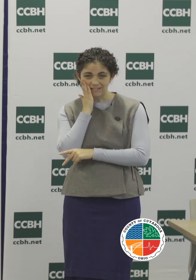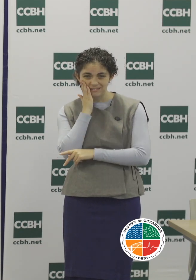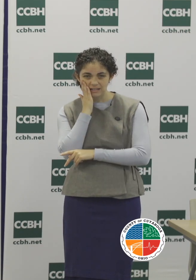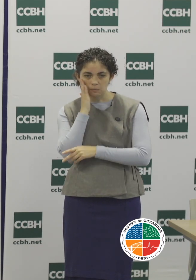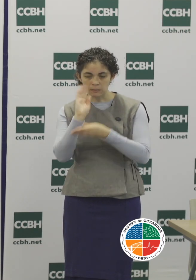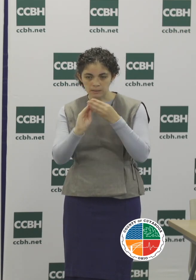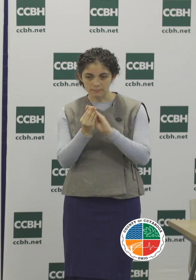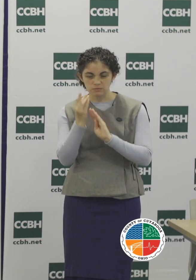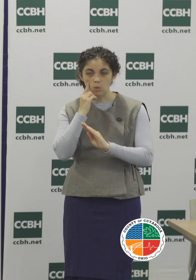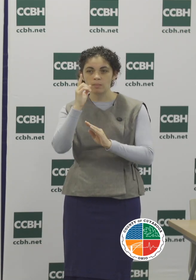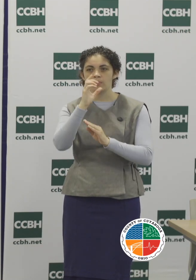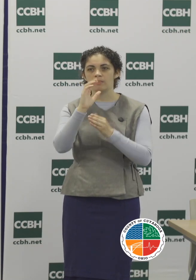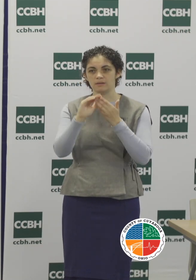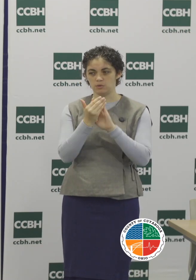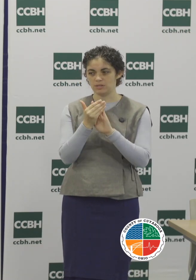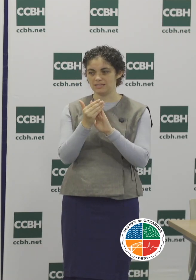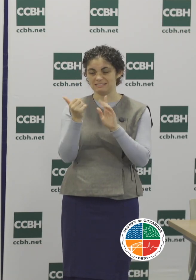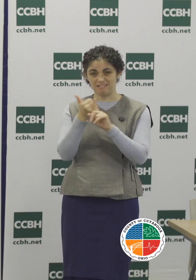numbers for the community,